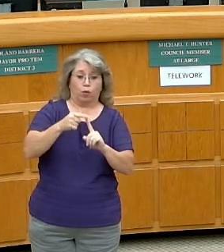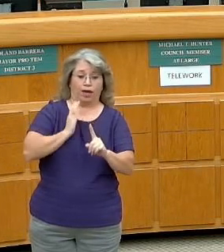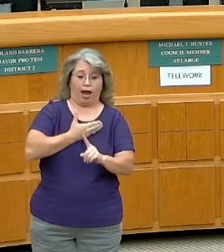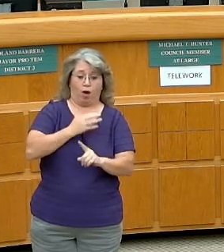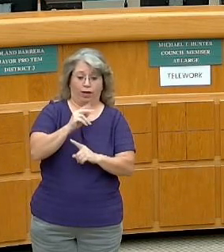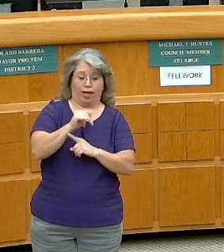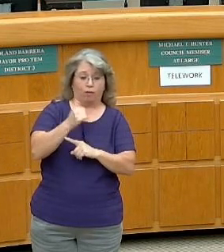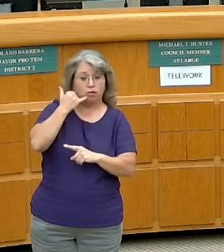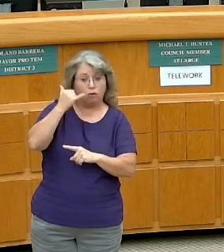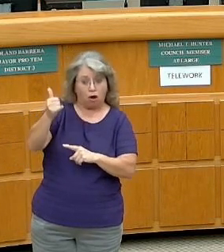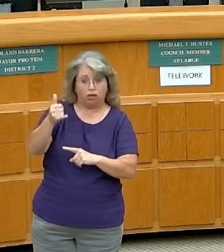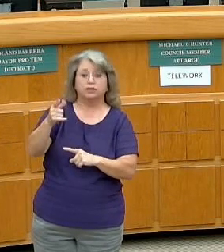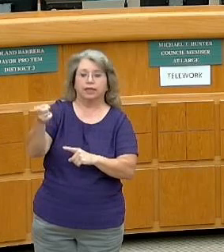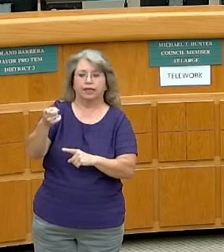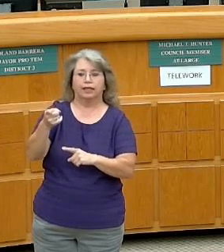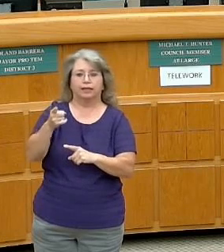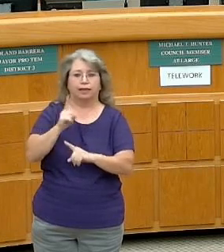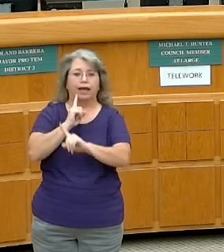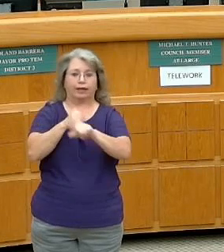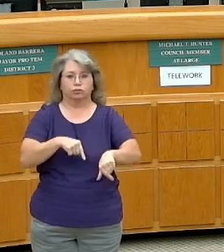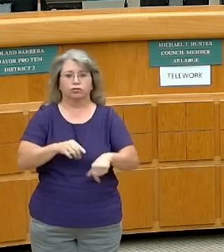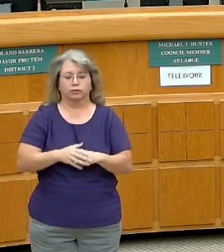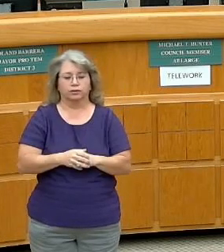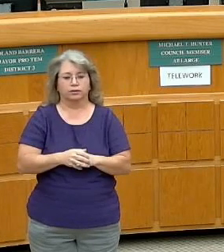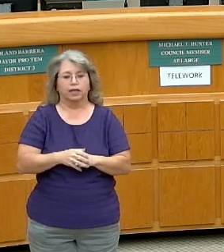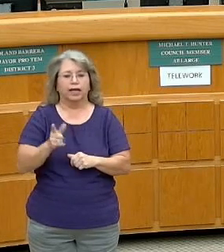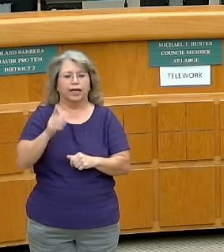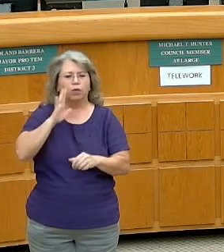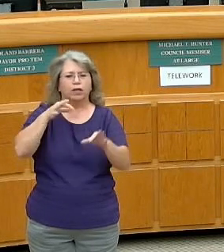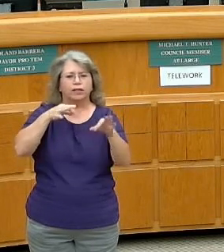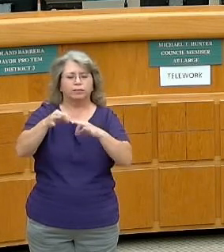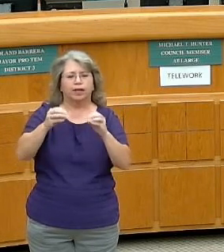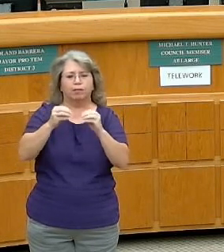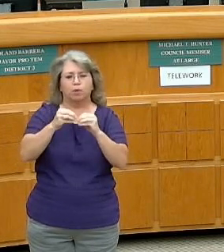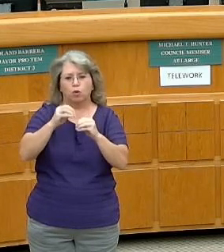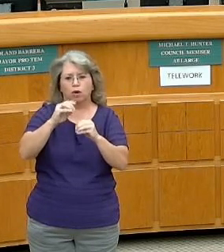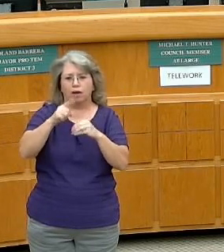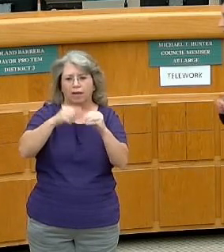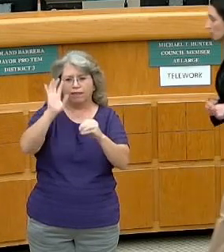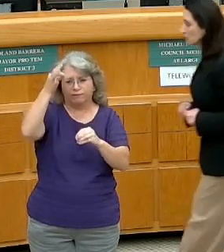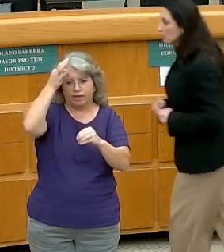Congressman Cloud, who will share more details about the federal initiatives, the CARE Act.